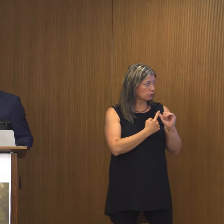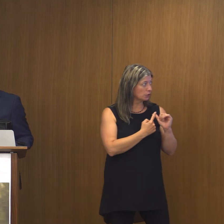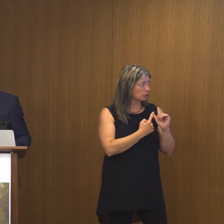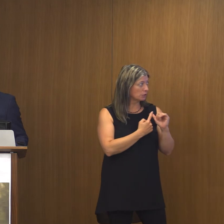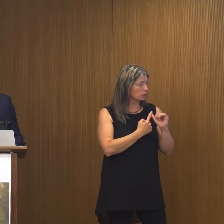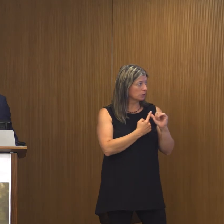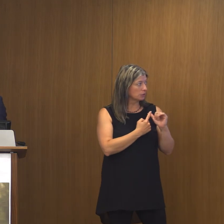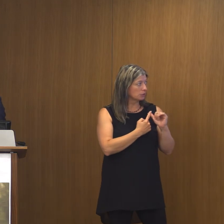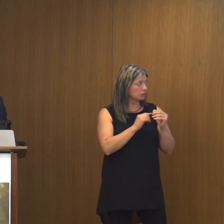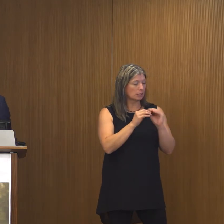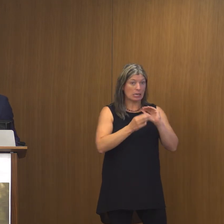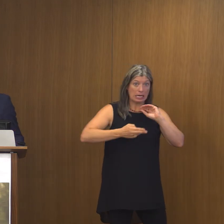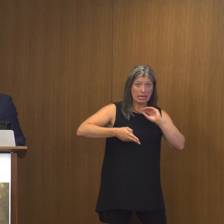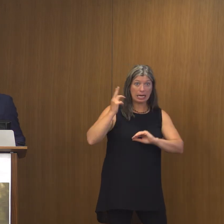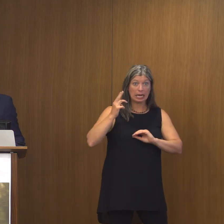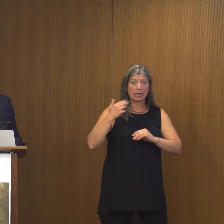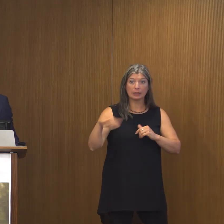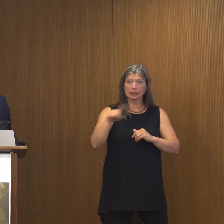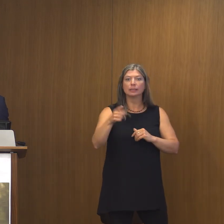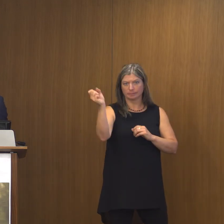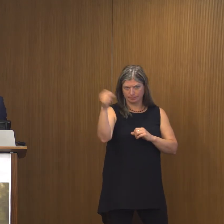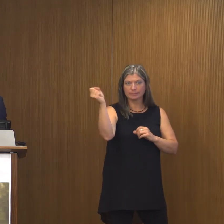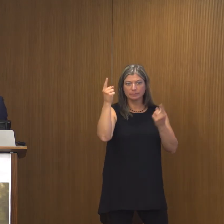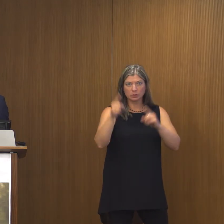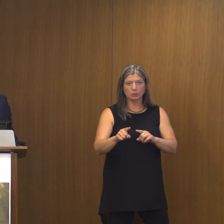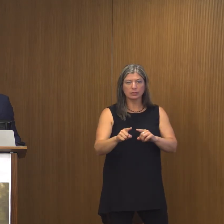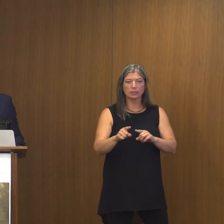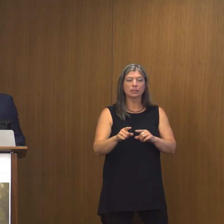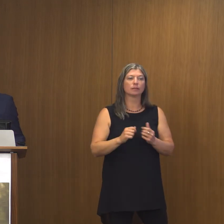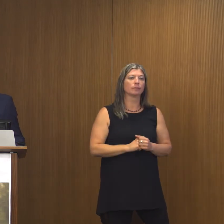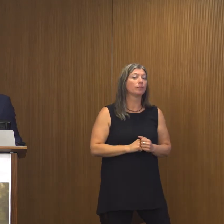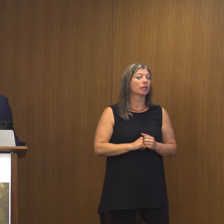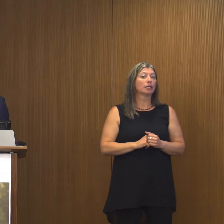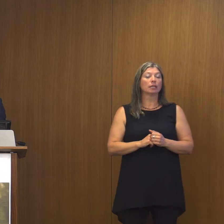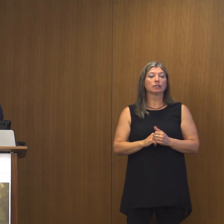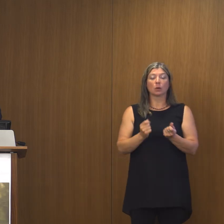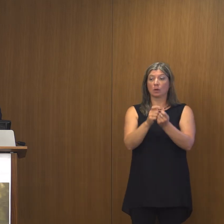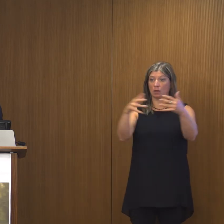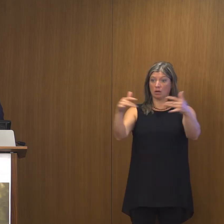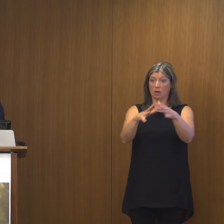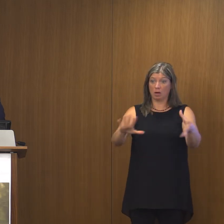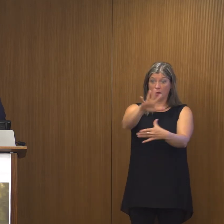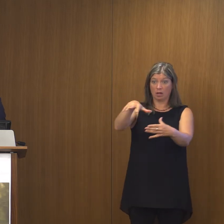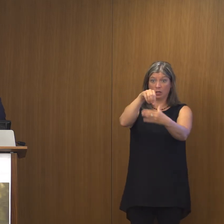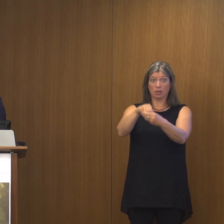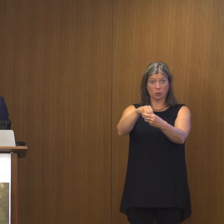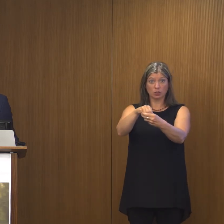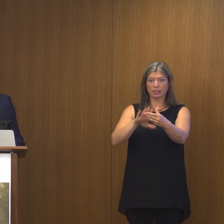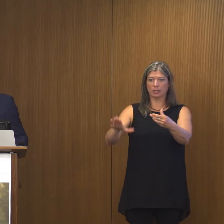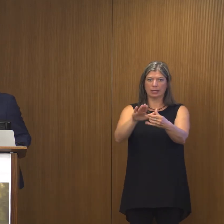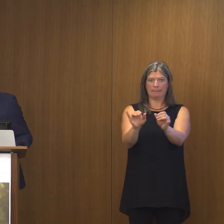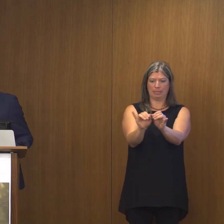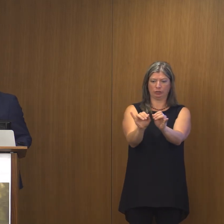that came up that was ranked highly was measuring inclusion into communities as an indicator of success for intervention. So